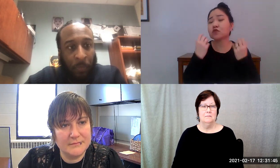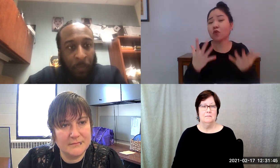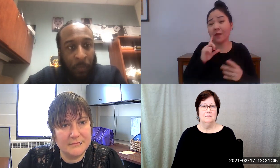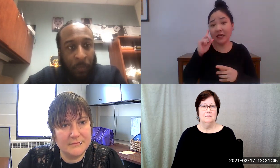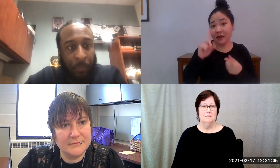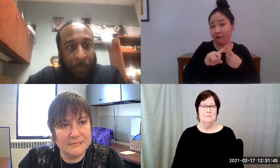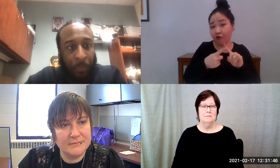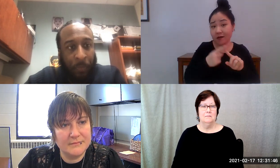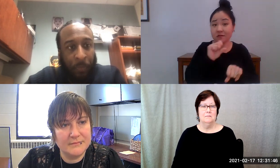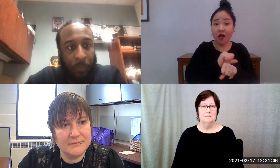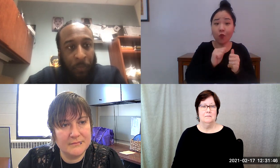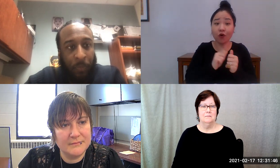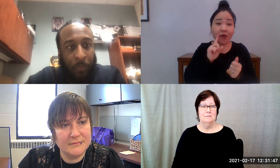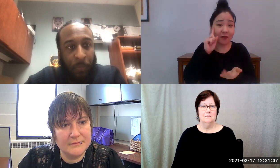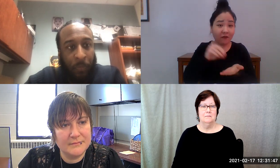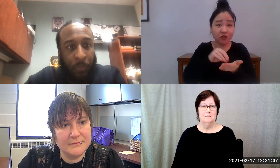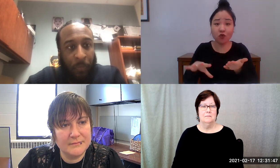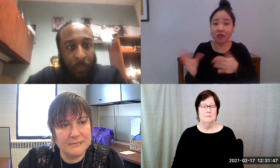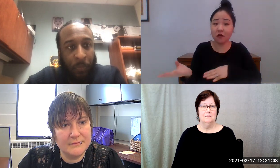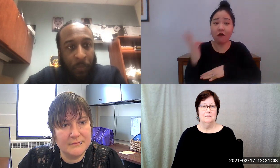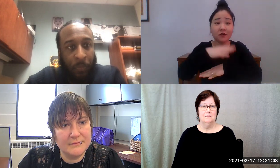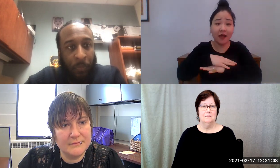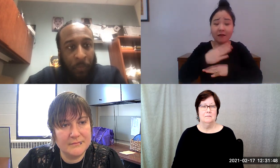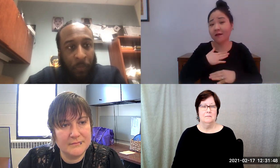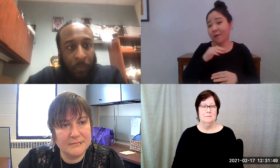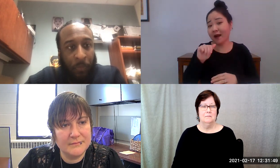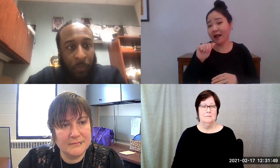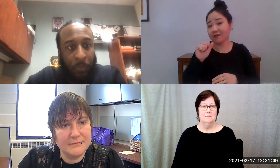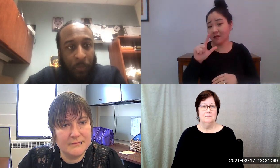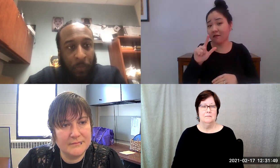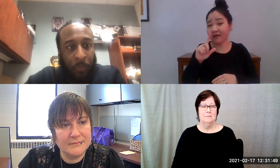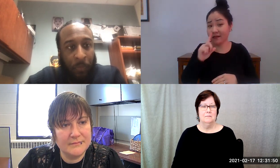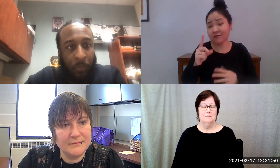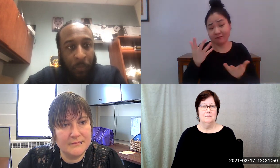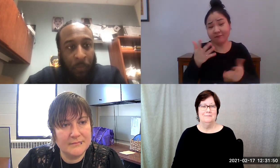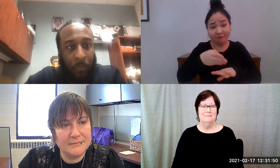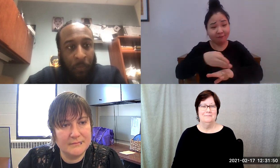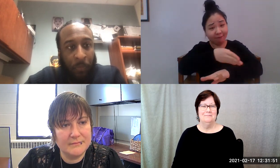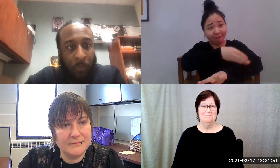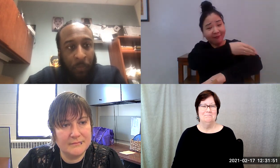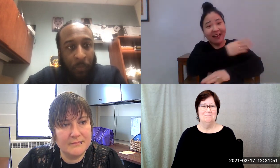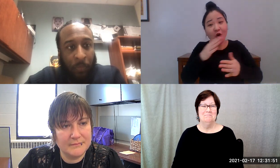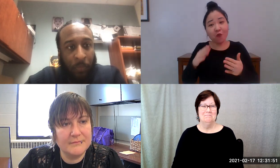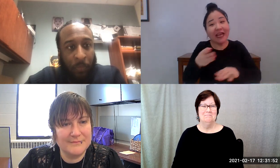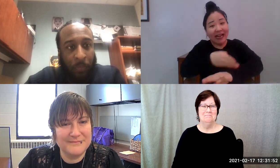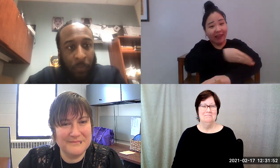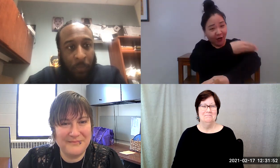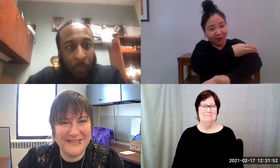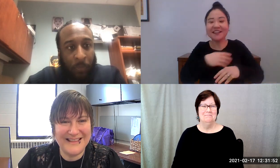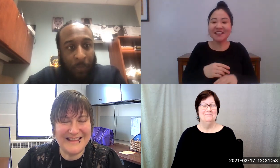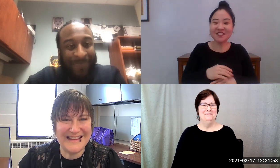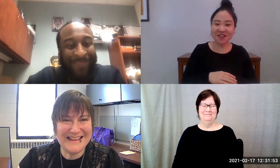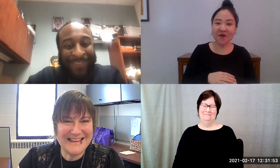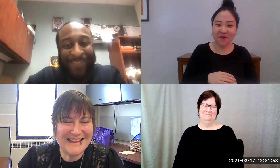I have so many deaf friends and I work with deaf students all day, my ASL is, we're getting